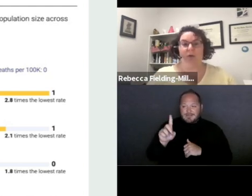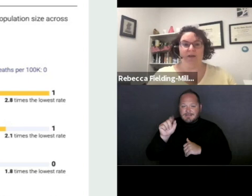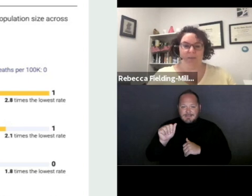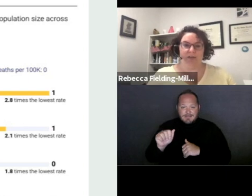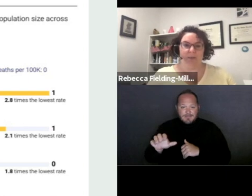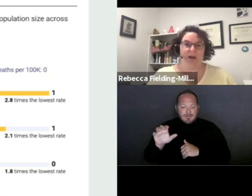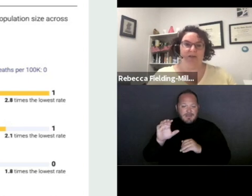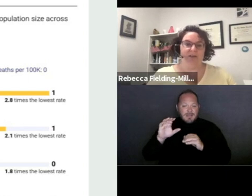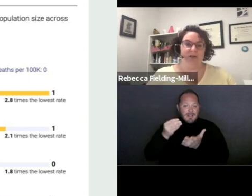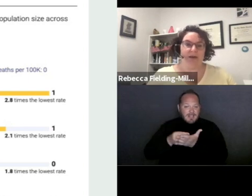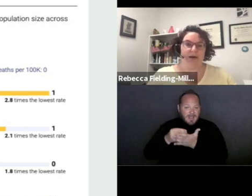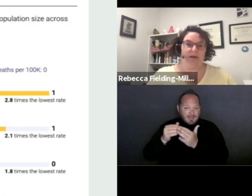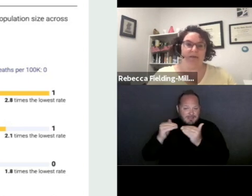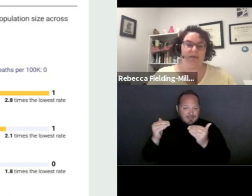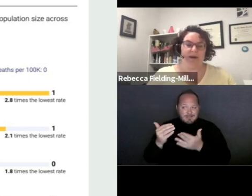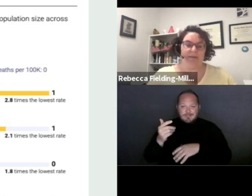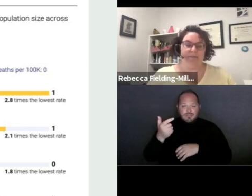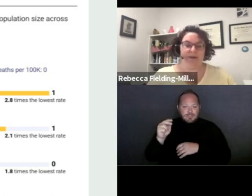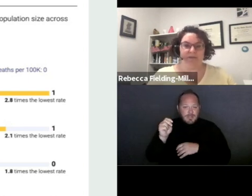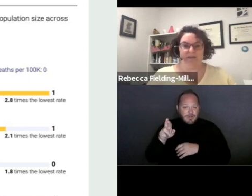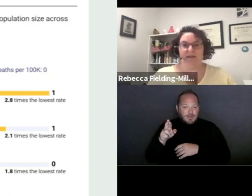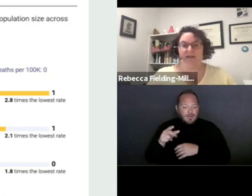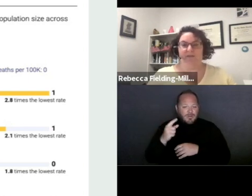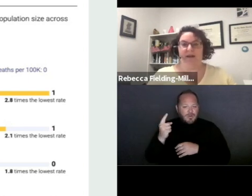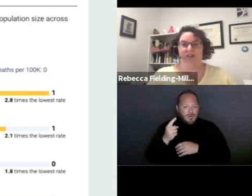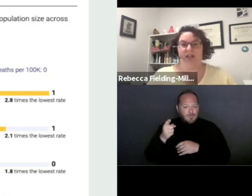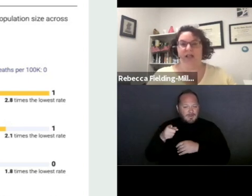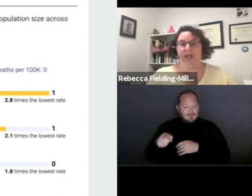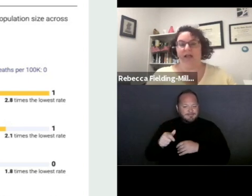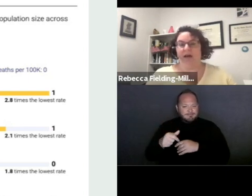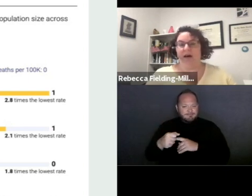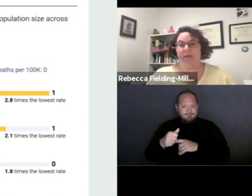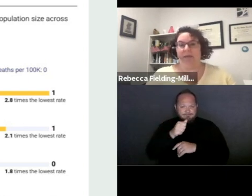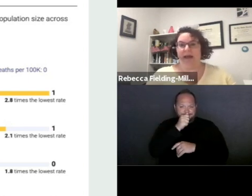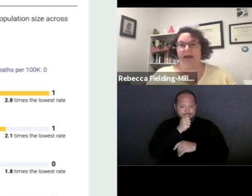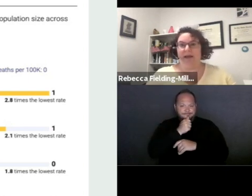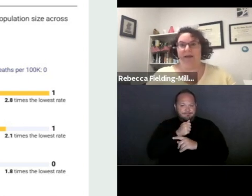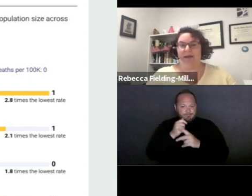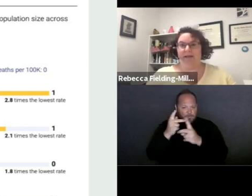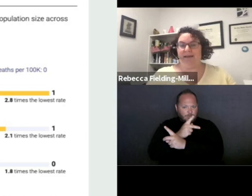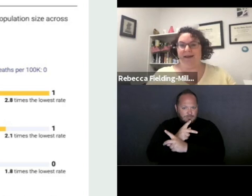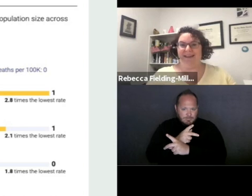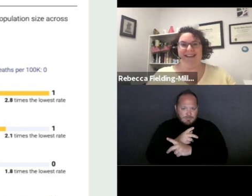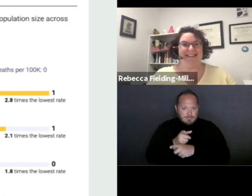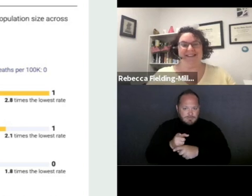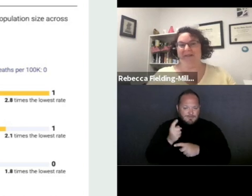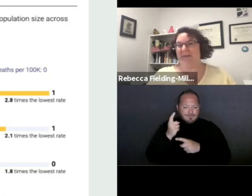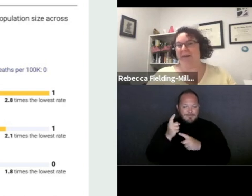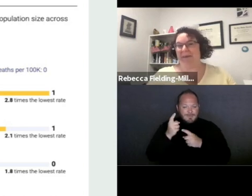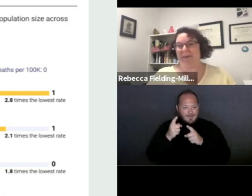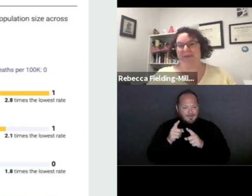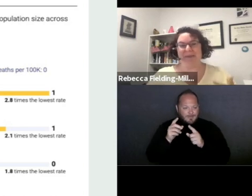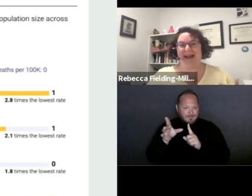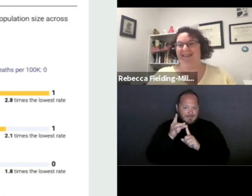almost always bear the brunt of disease and infection. And it doesn't have anything to do